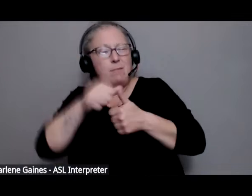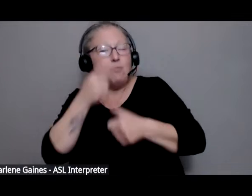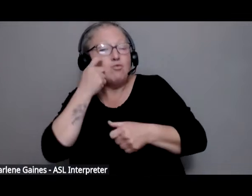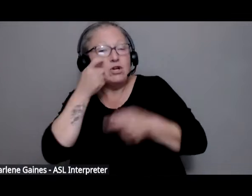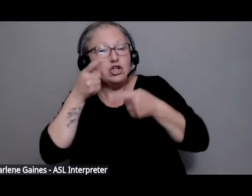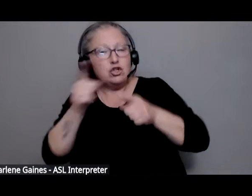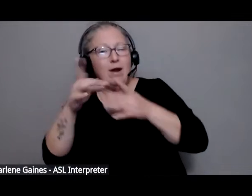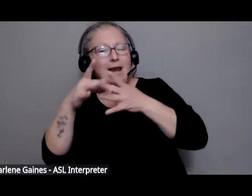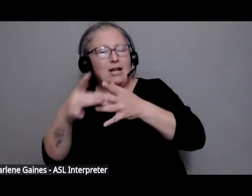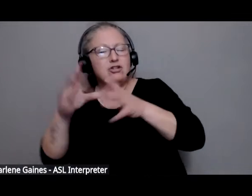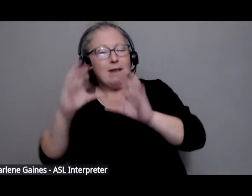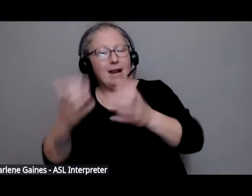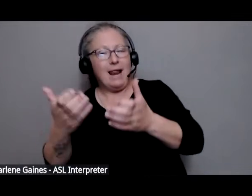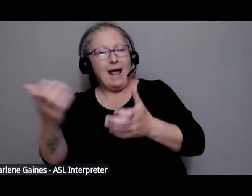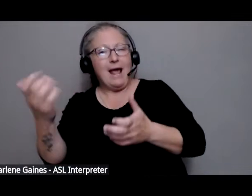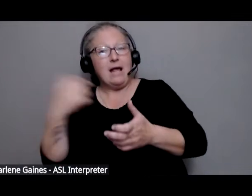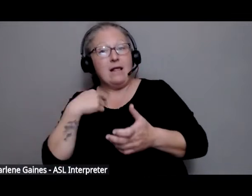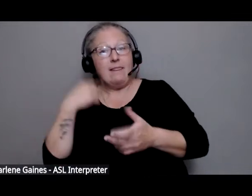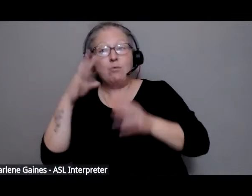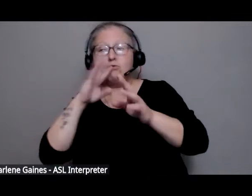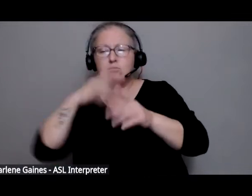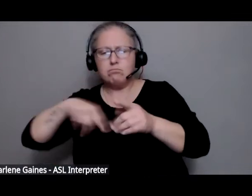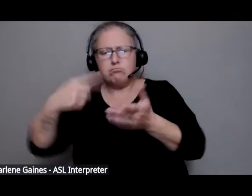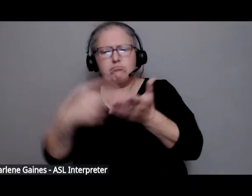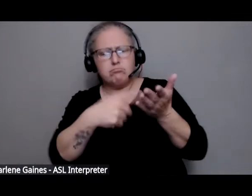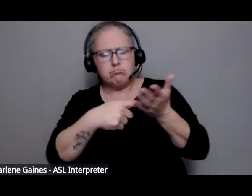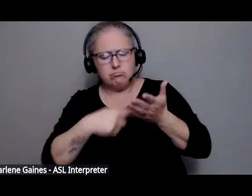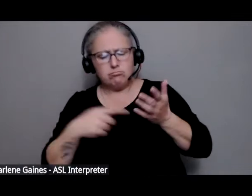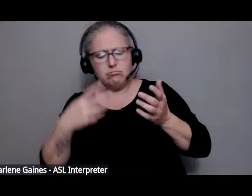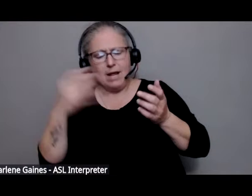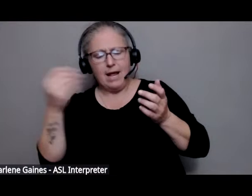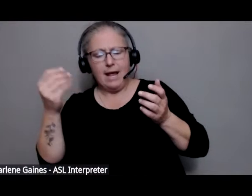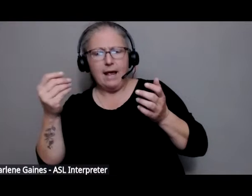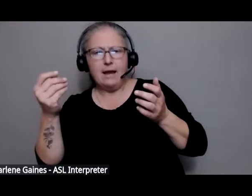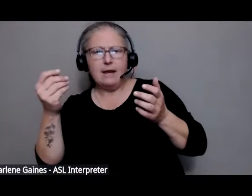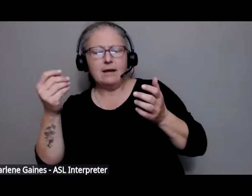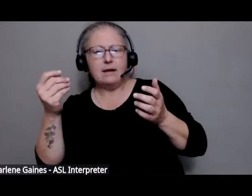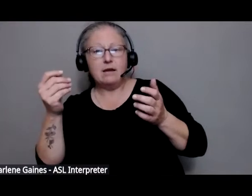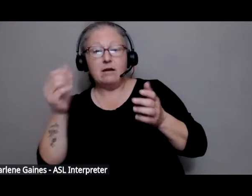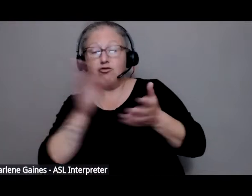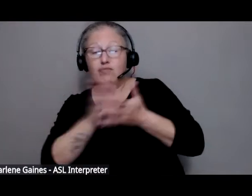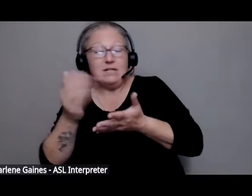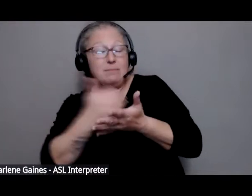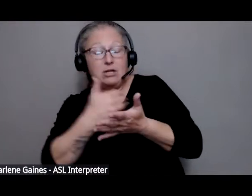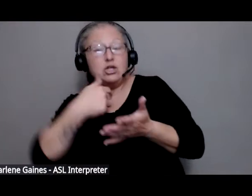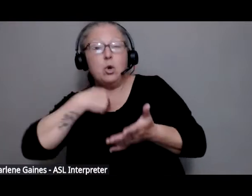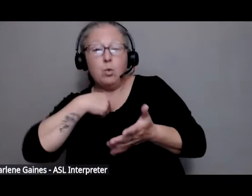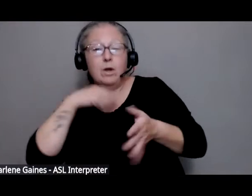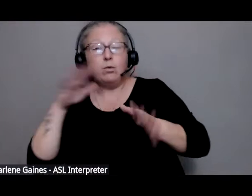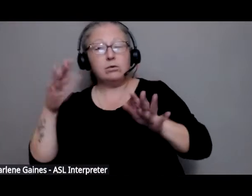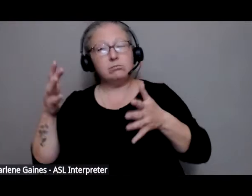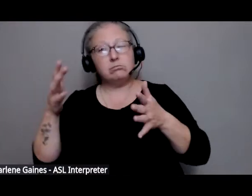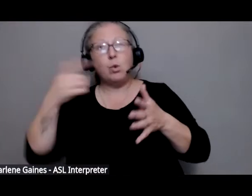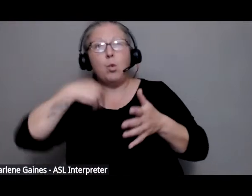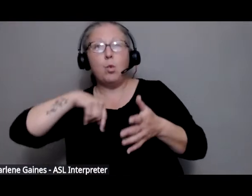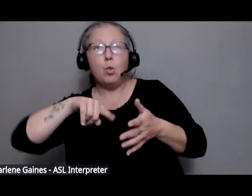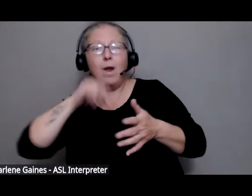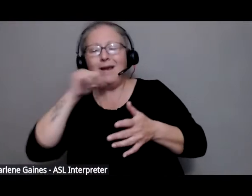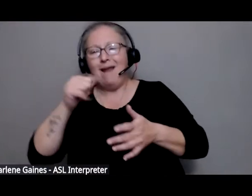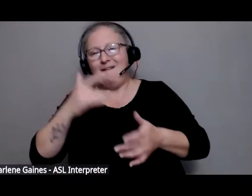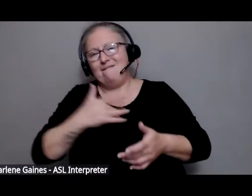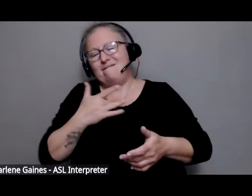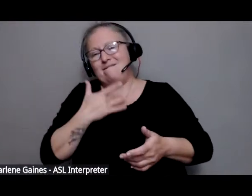our leadership class, we were actually talking about this, and like full transparency, we didn't feel